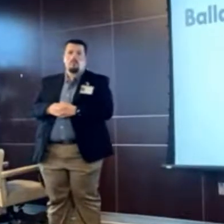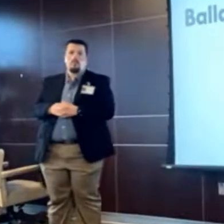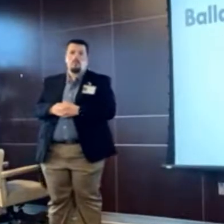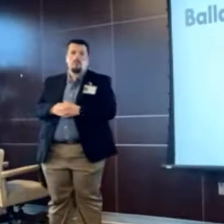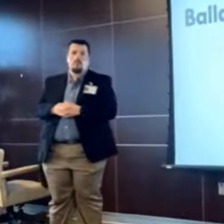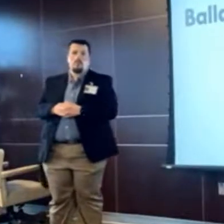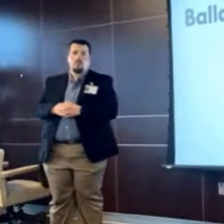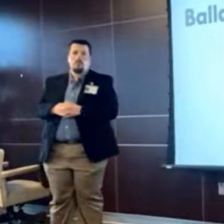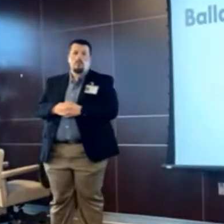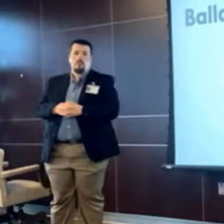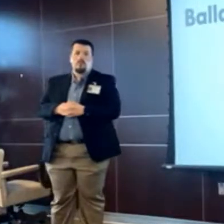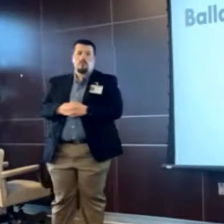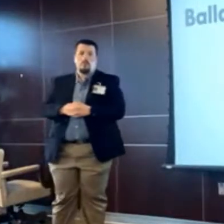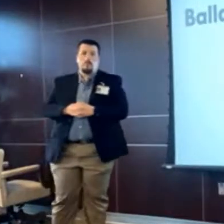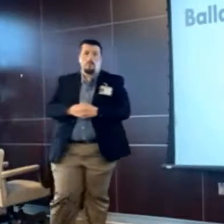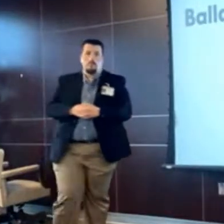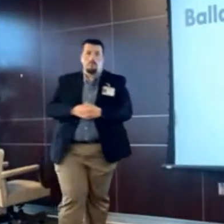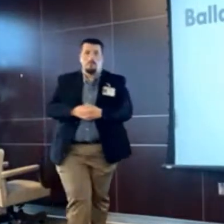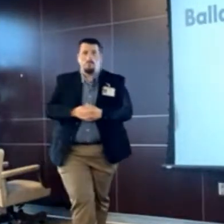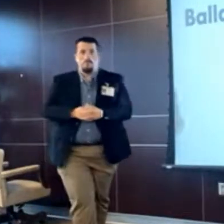here.